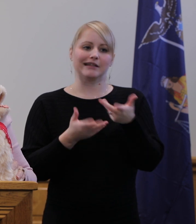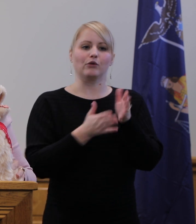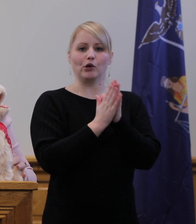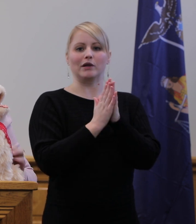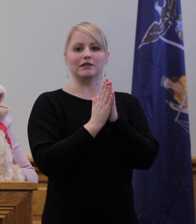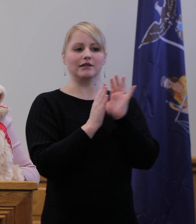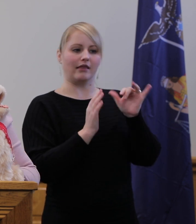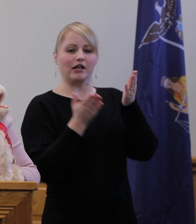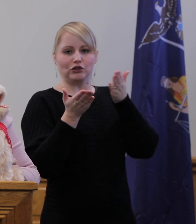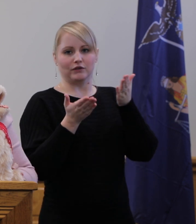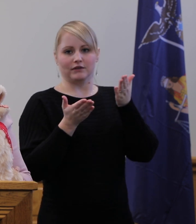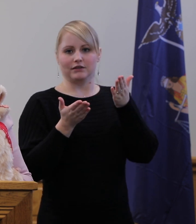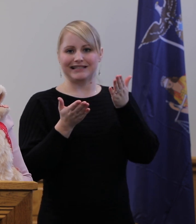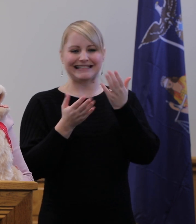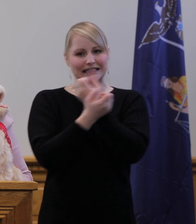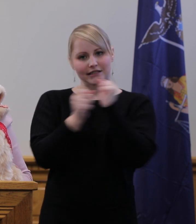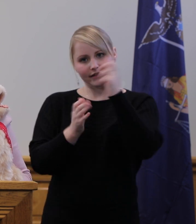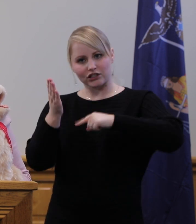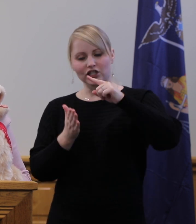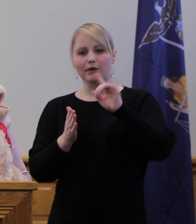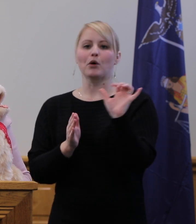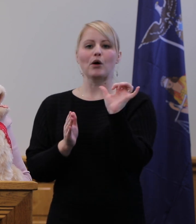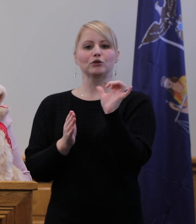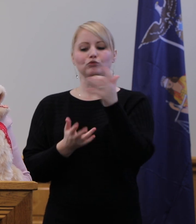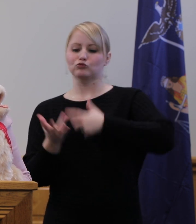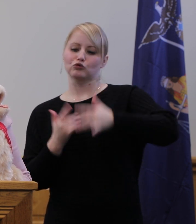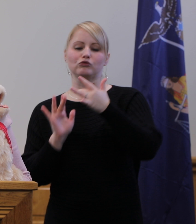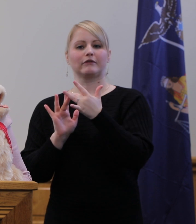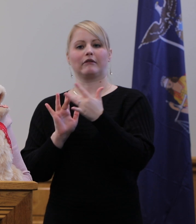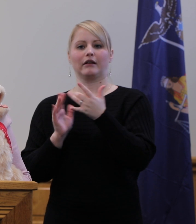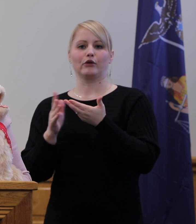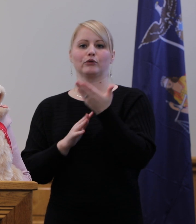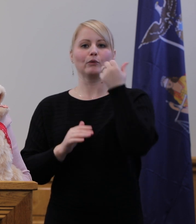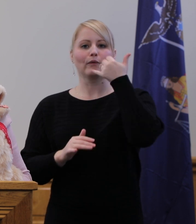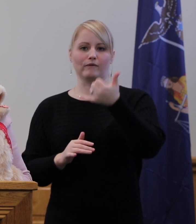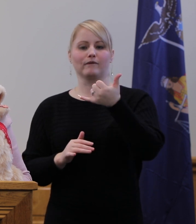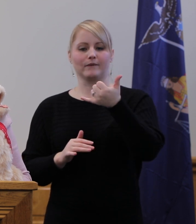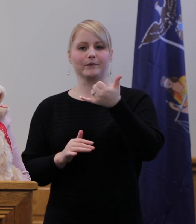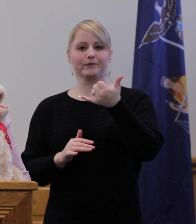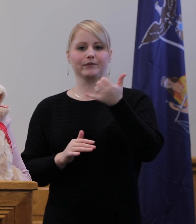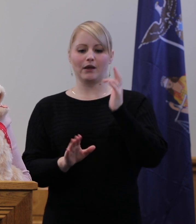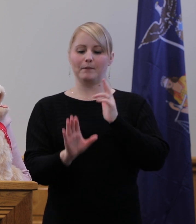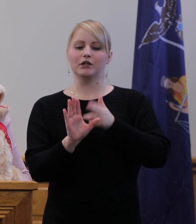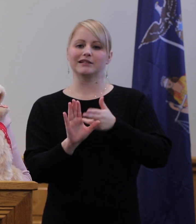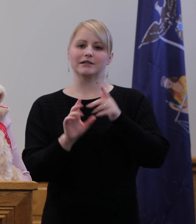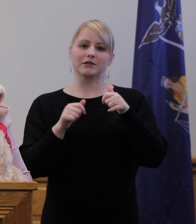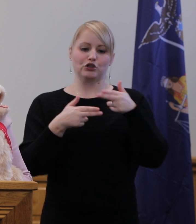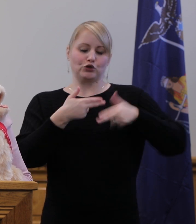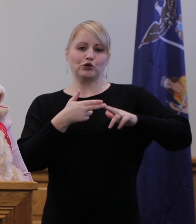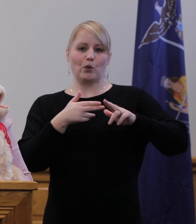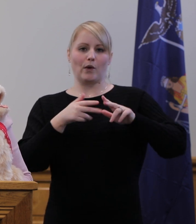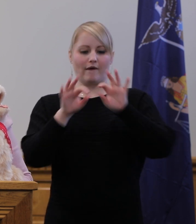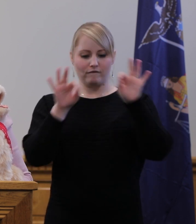The calls provide a safety check as well as social contact. Participants are required to complete a short